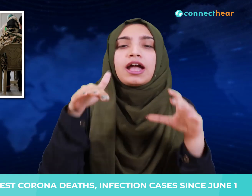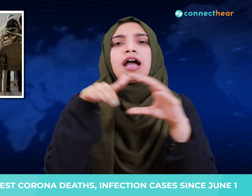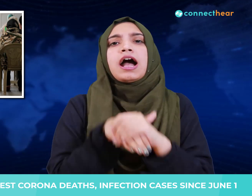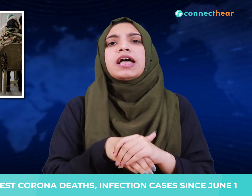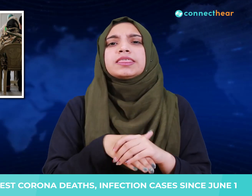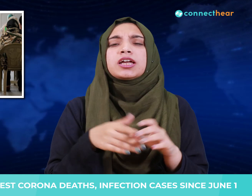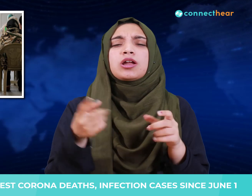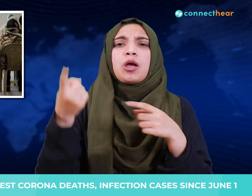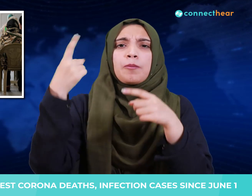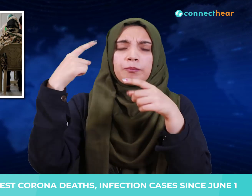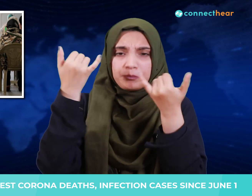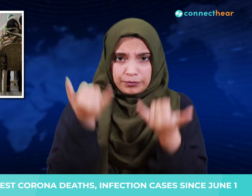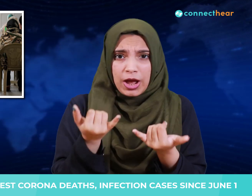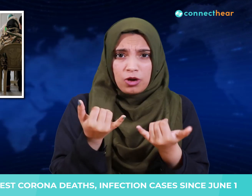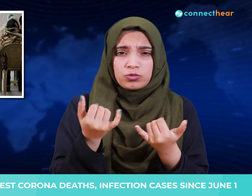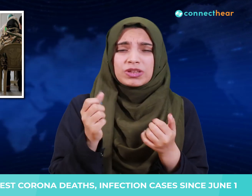cases was recorded at